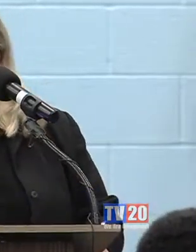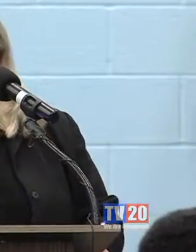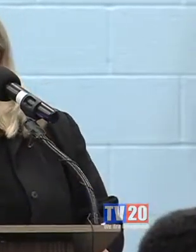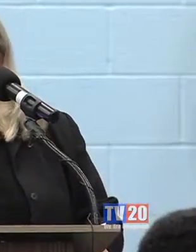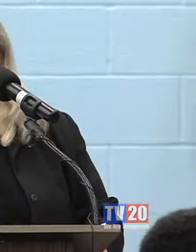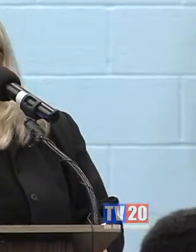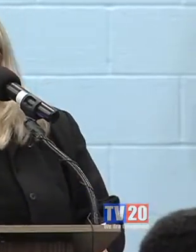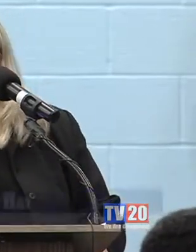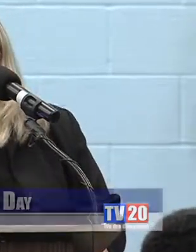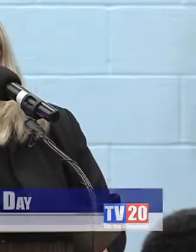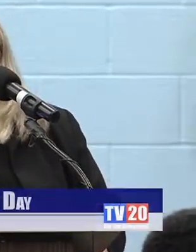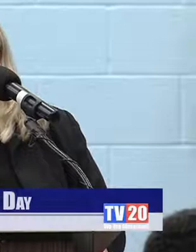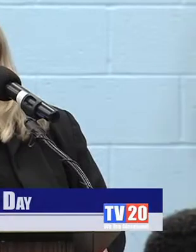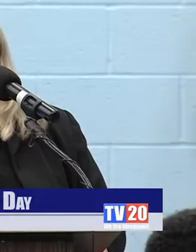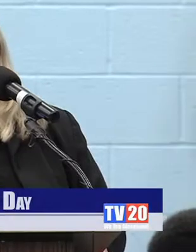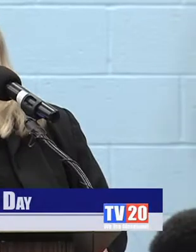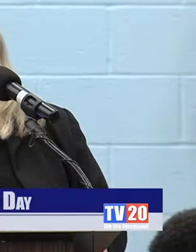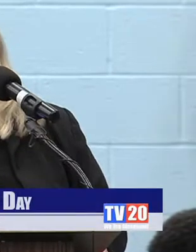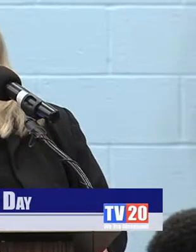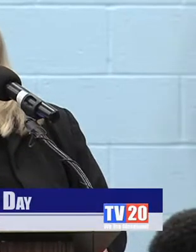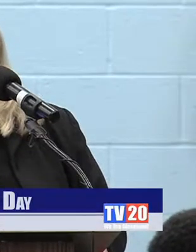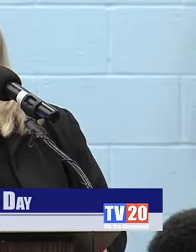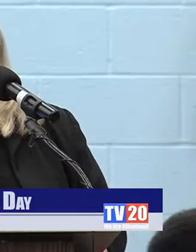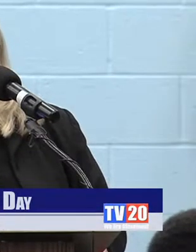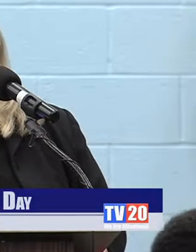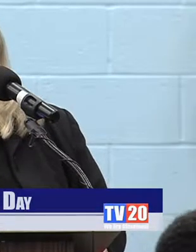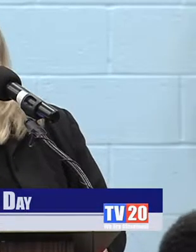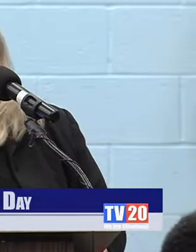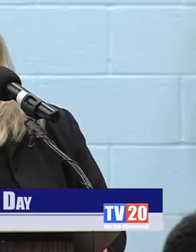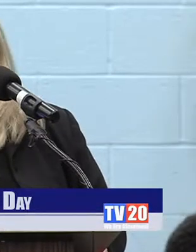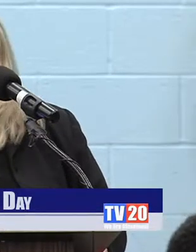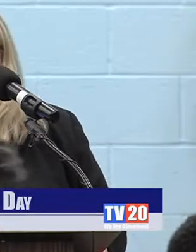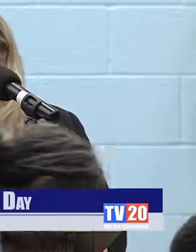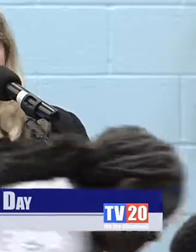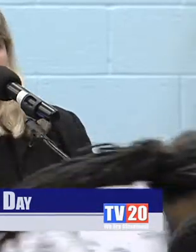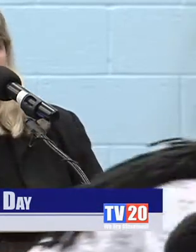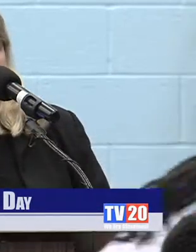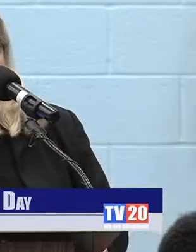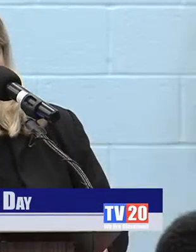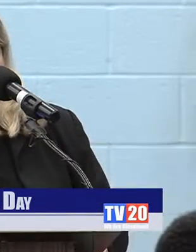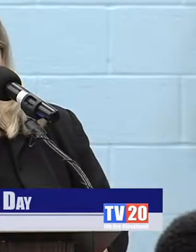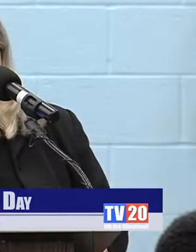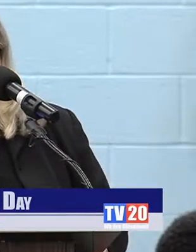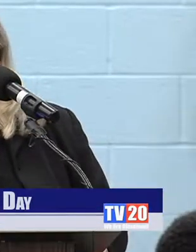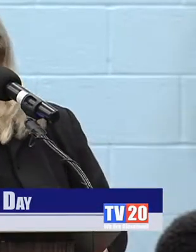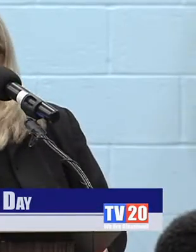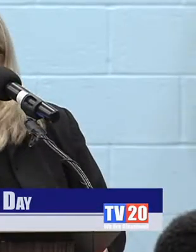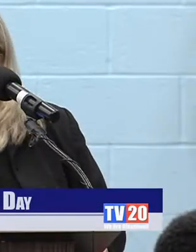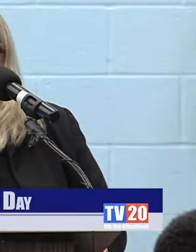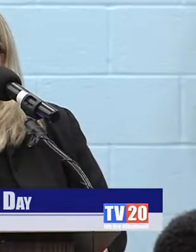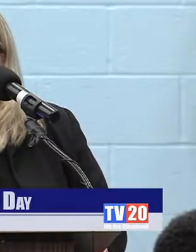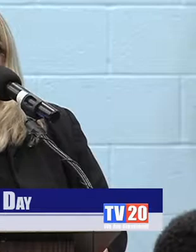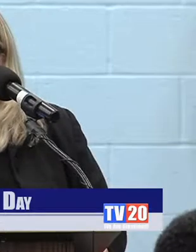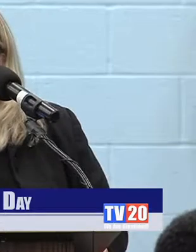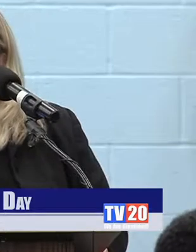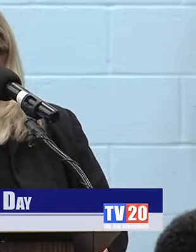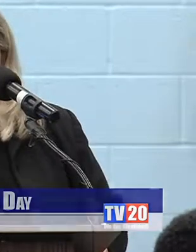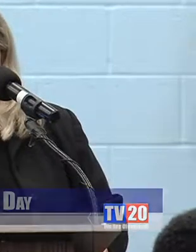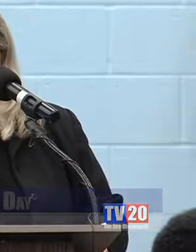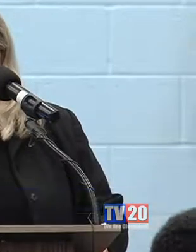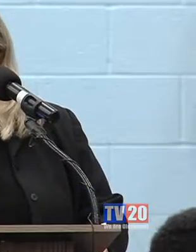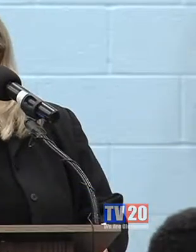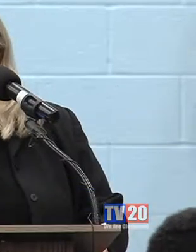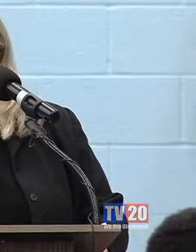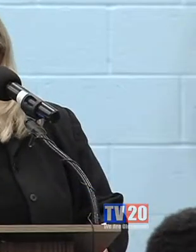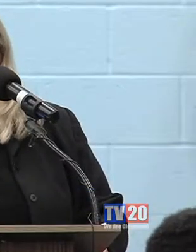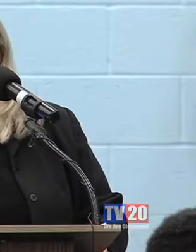and Luncheon. We are really delighted that you have joined us today. My name is Mary McNamara, and I'm the Director of Aging for the